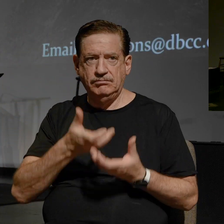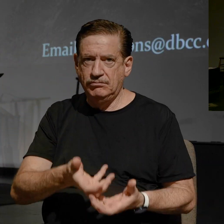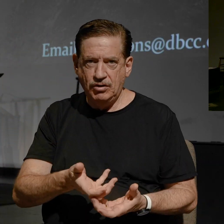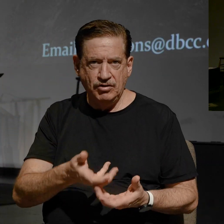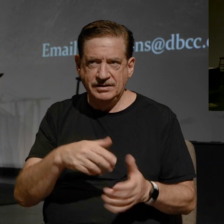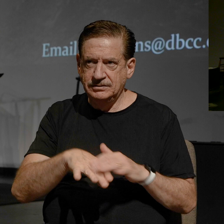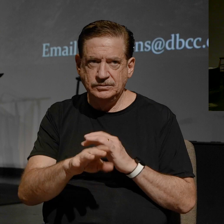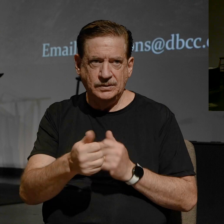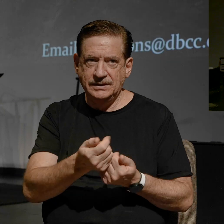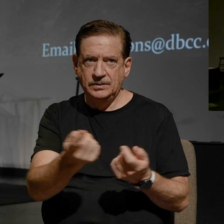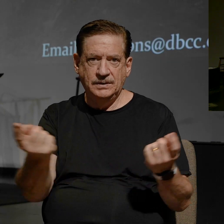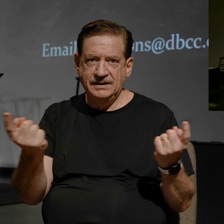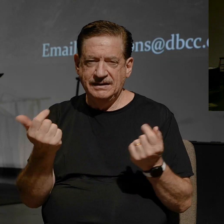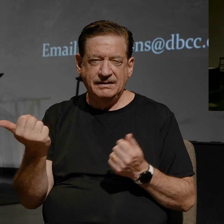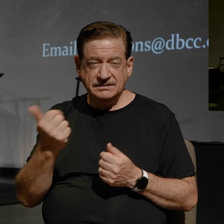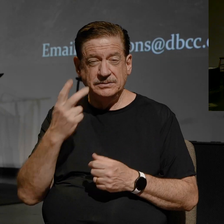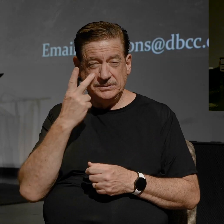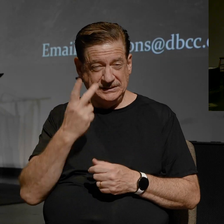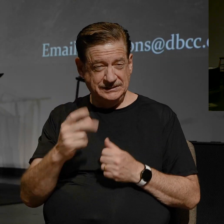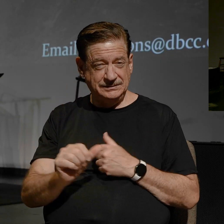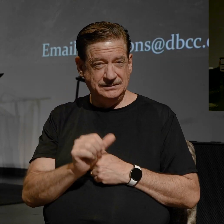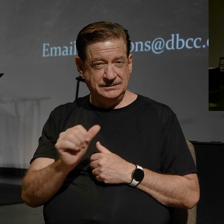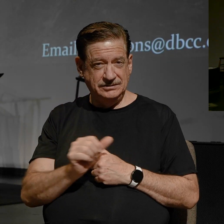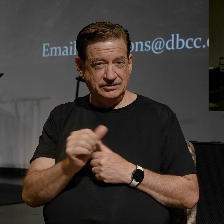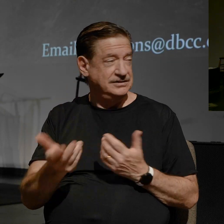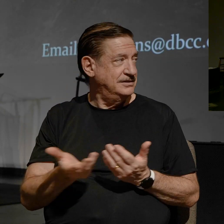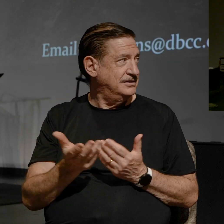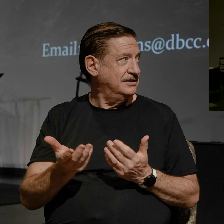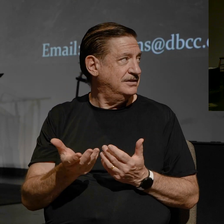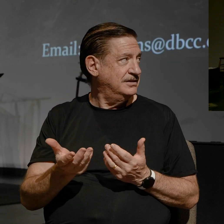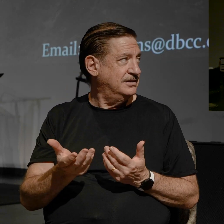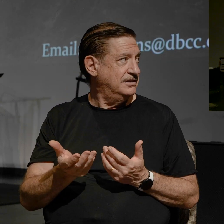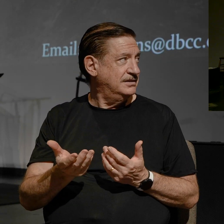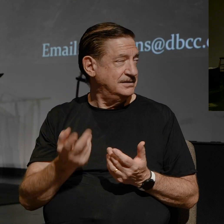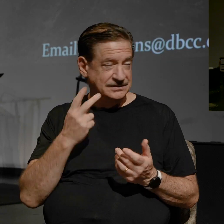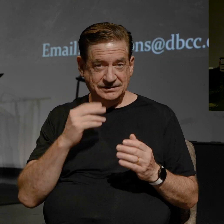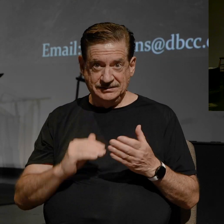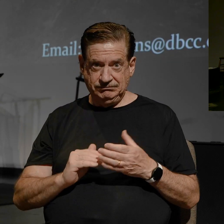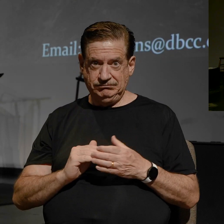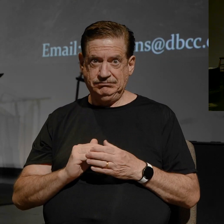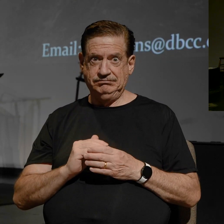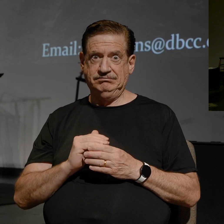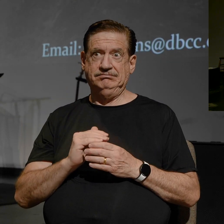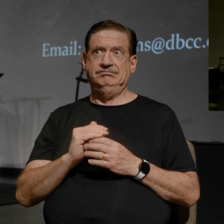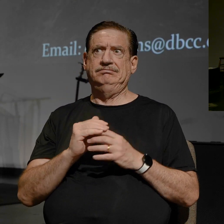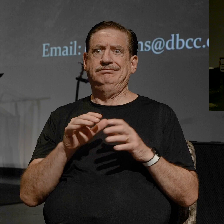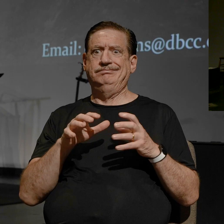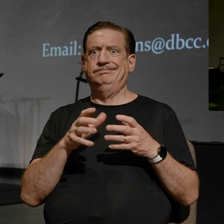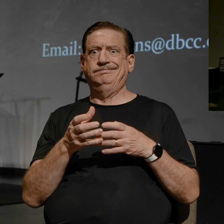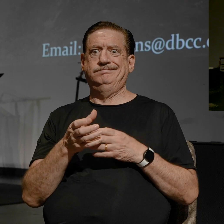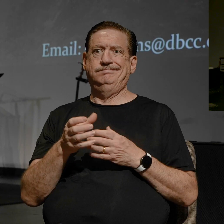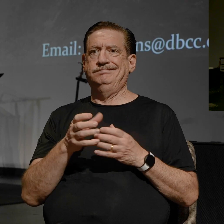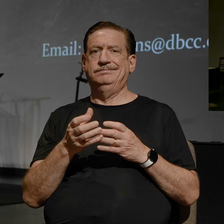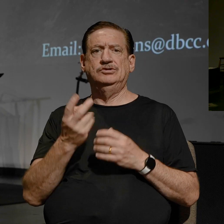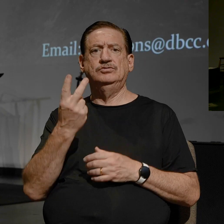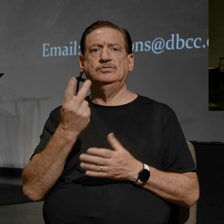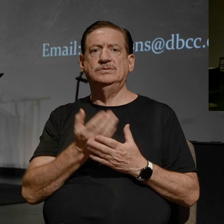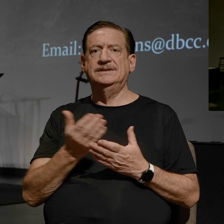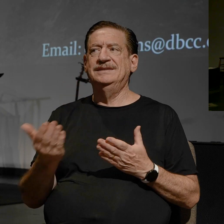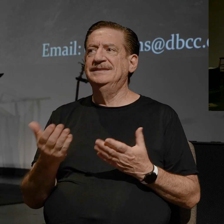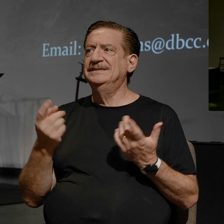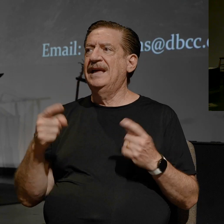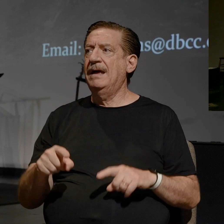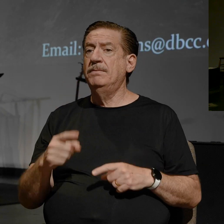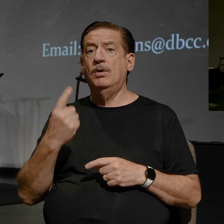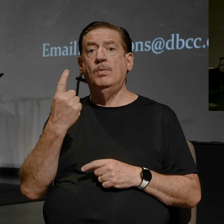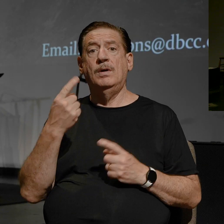anyone else. Do you see the danger here? You see the danger here? Because two things are happening. At